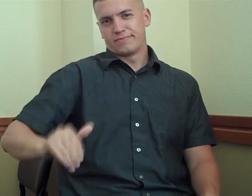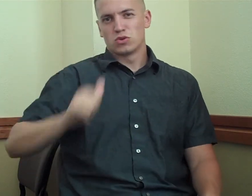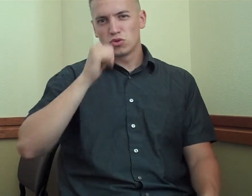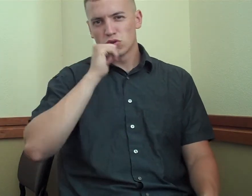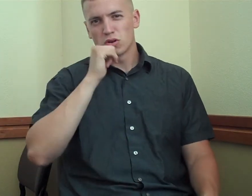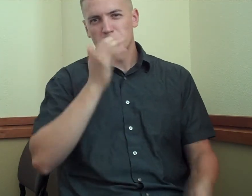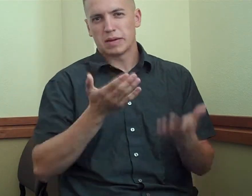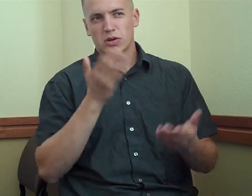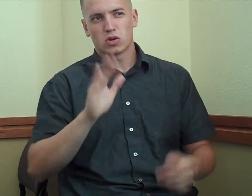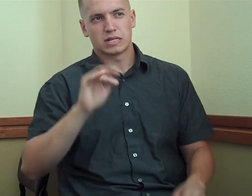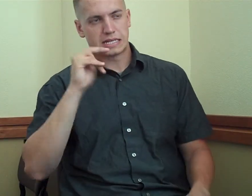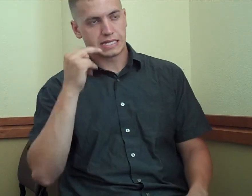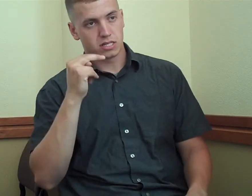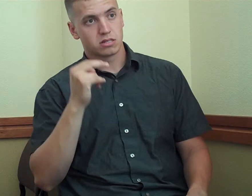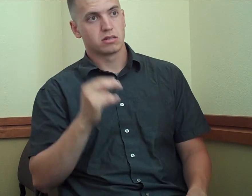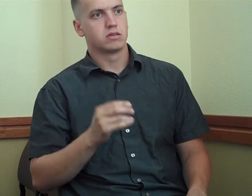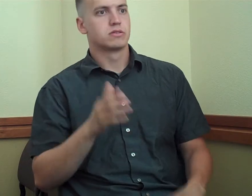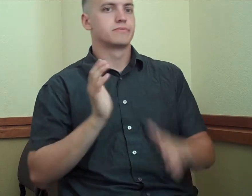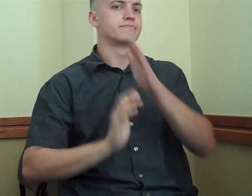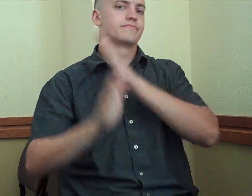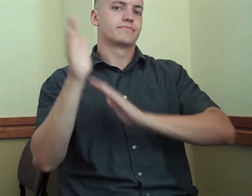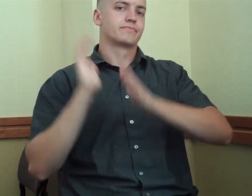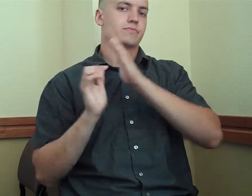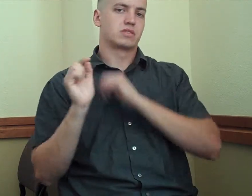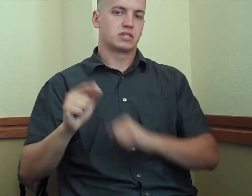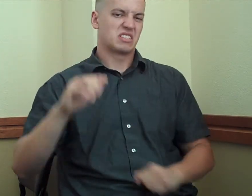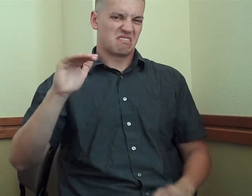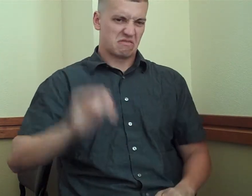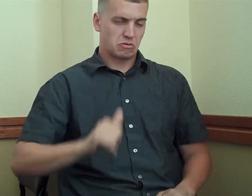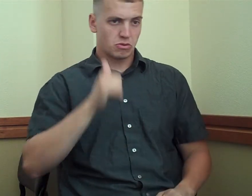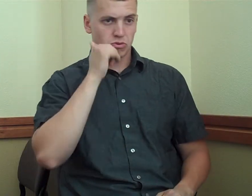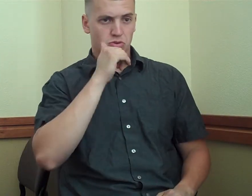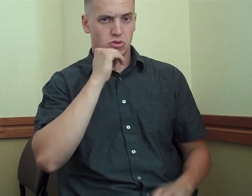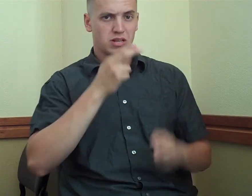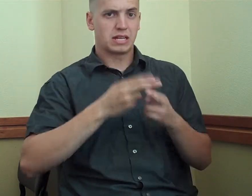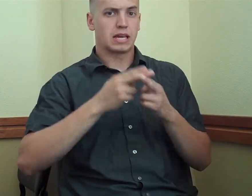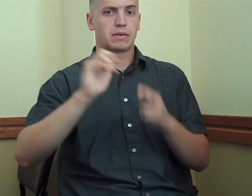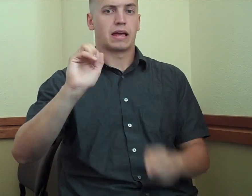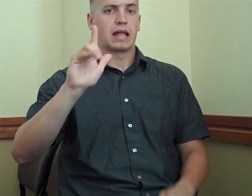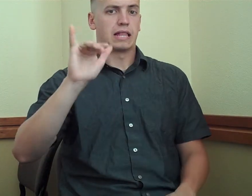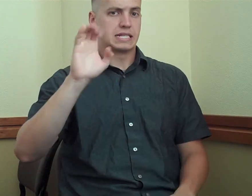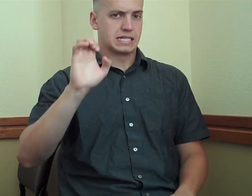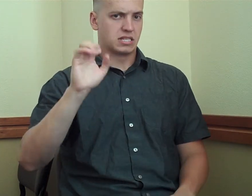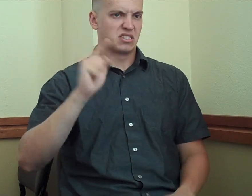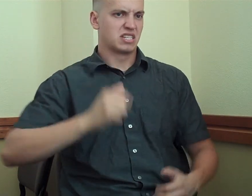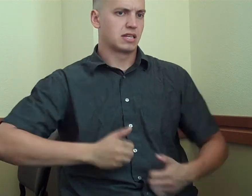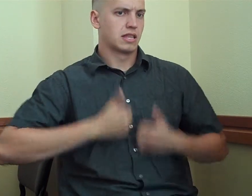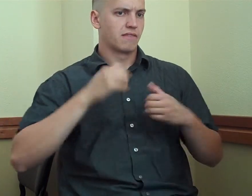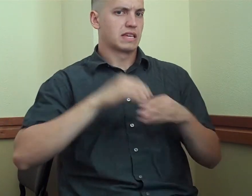a time, she was a little girl named Alice, who lived in a city by the sea. From the front